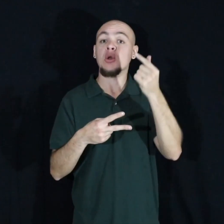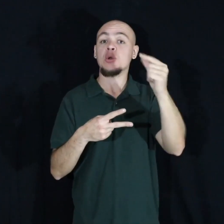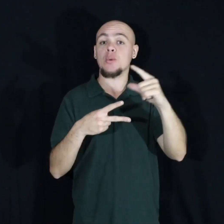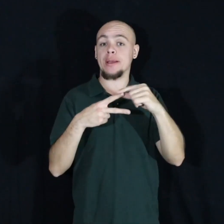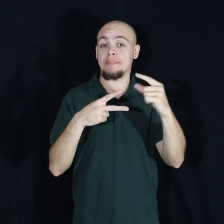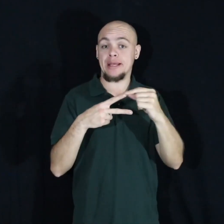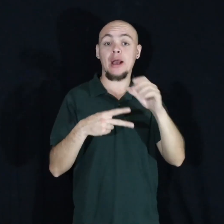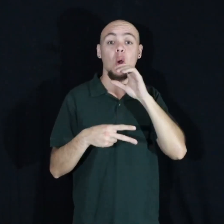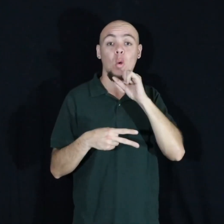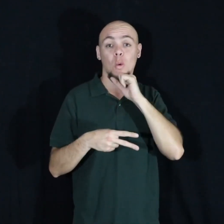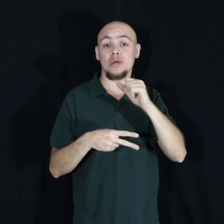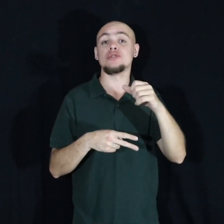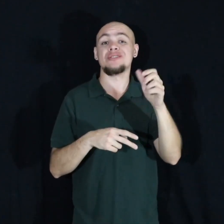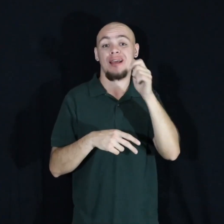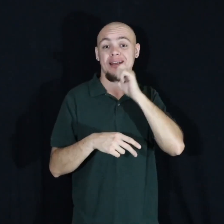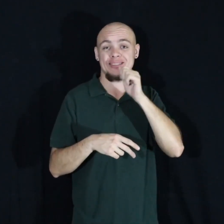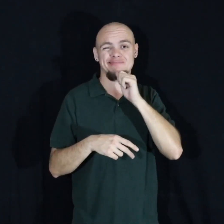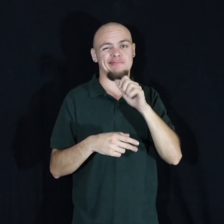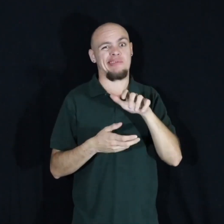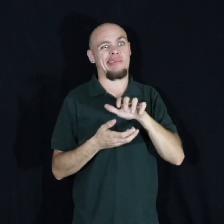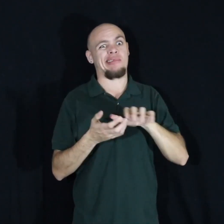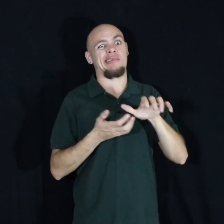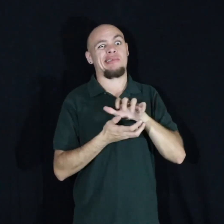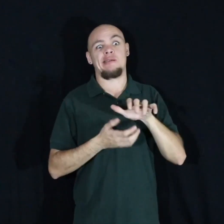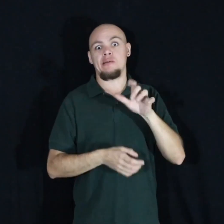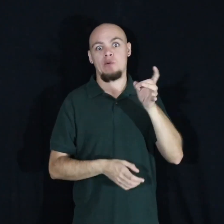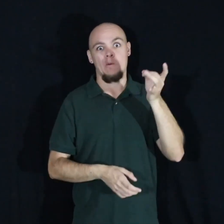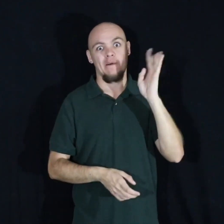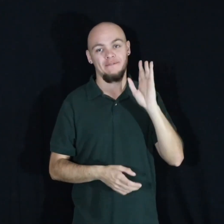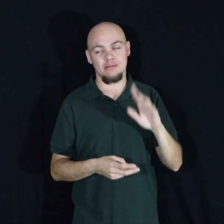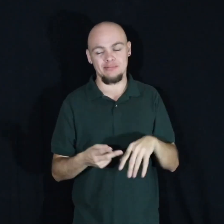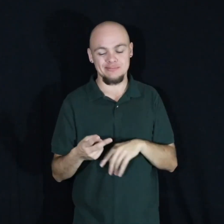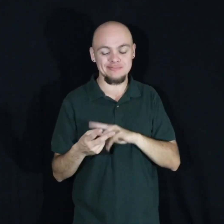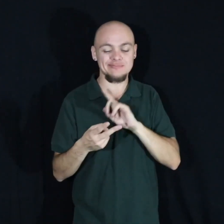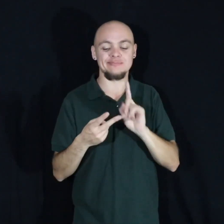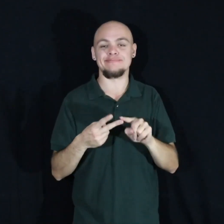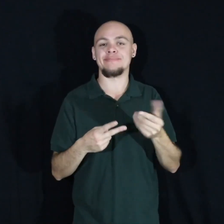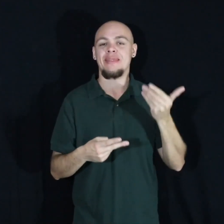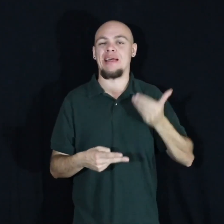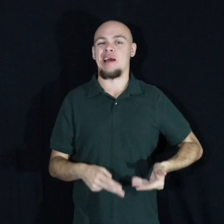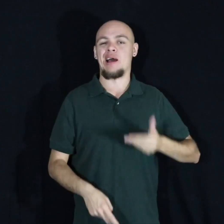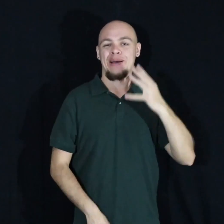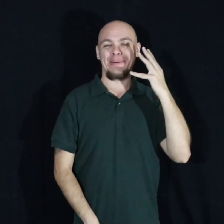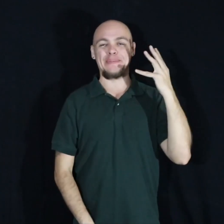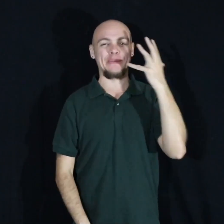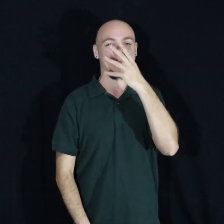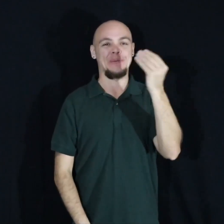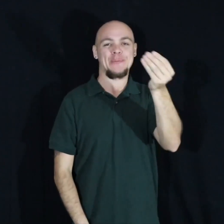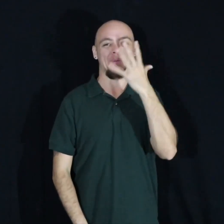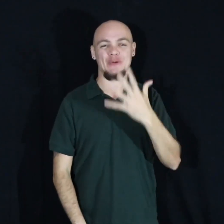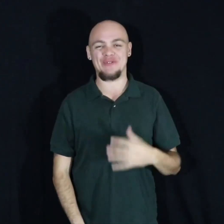orange sherbet ice cream is a terrible combination, and that I was beautiful.